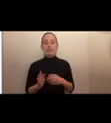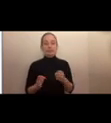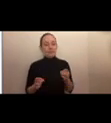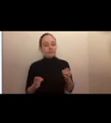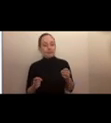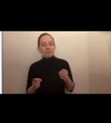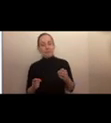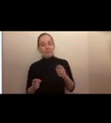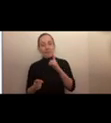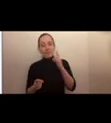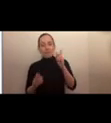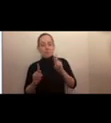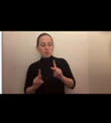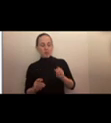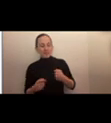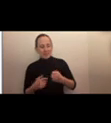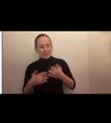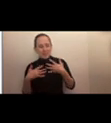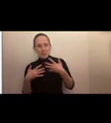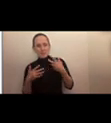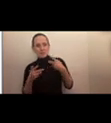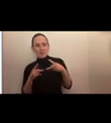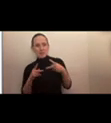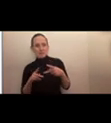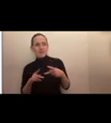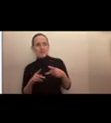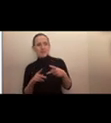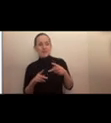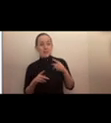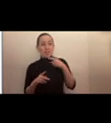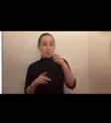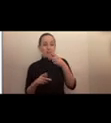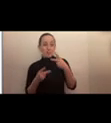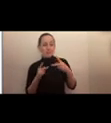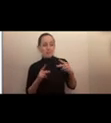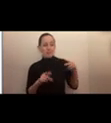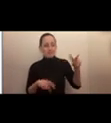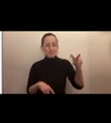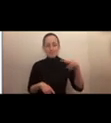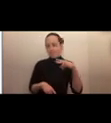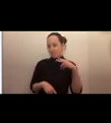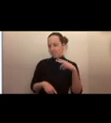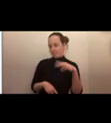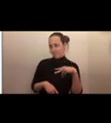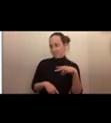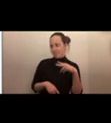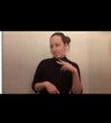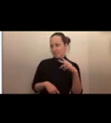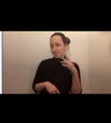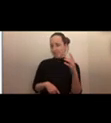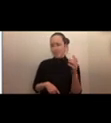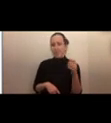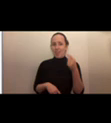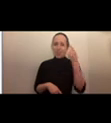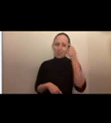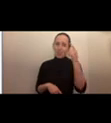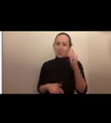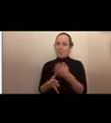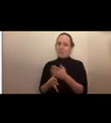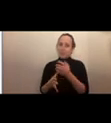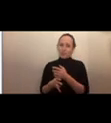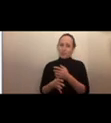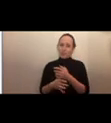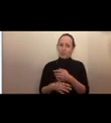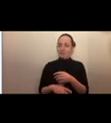He described it as being paranoid or worried that hearing people will think they're